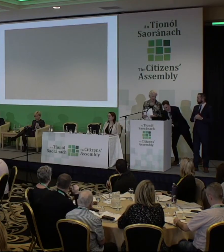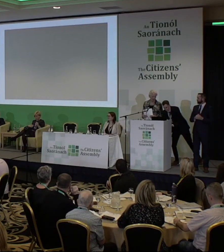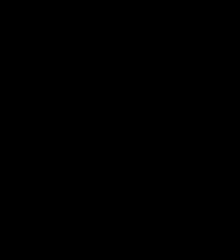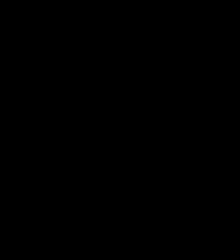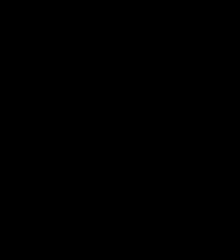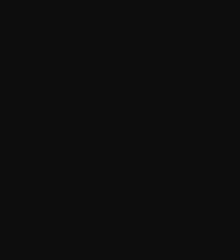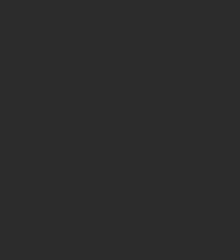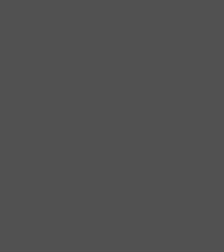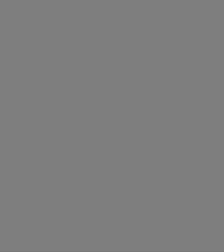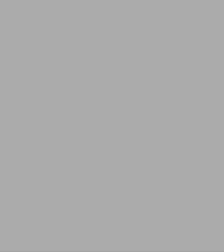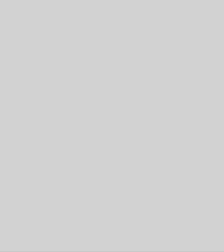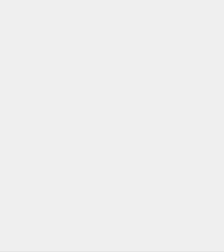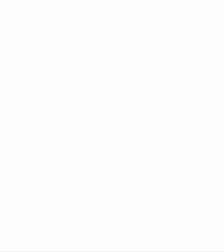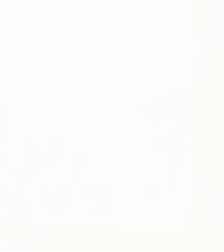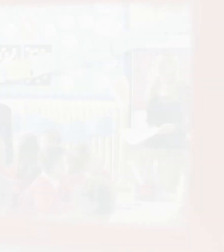see the video.